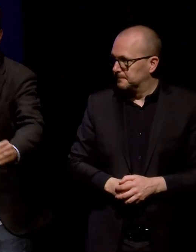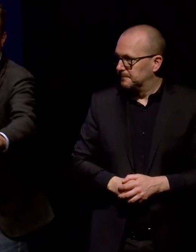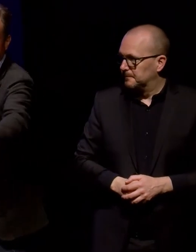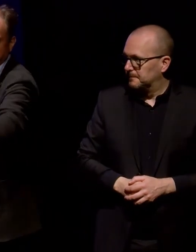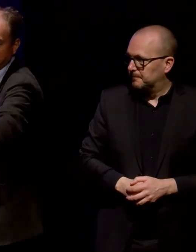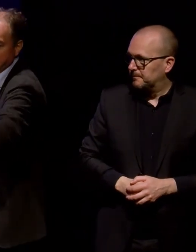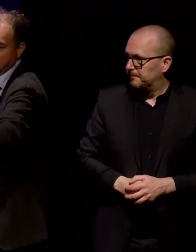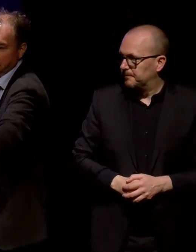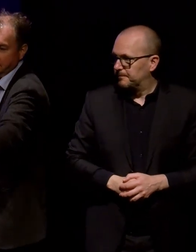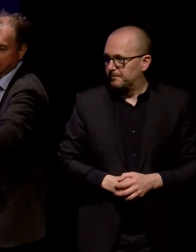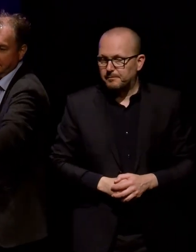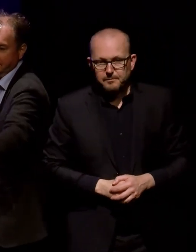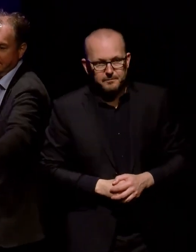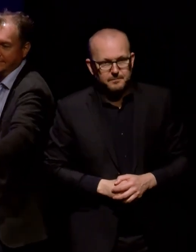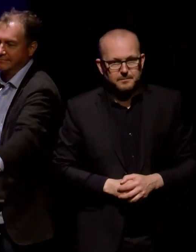Kia ora koutou.